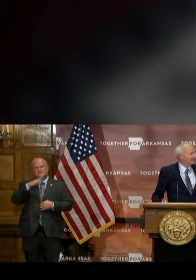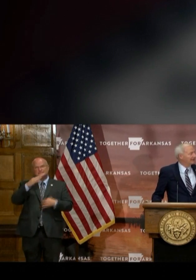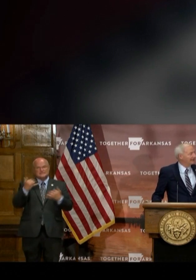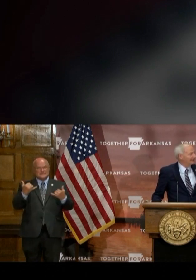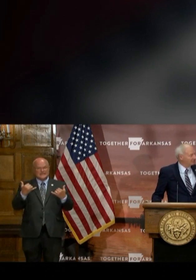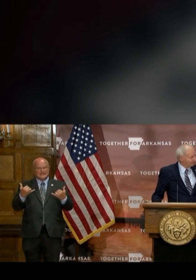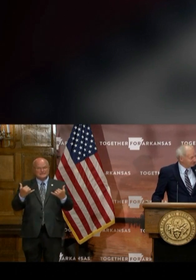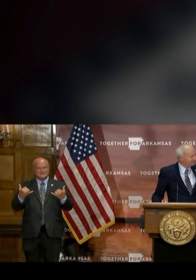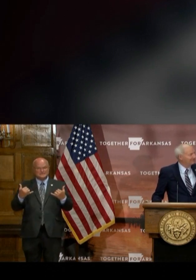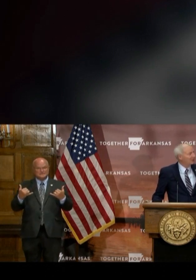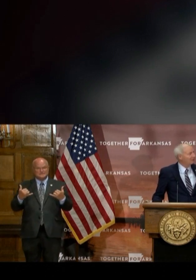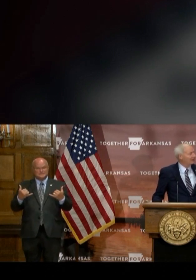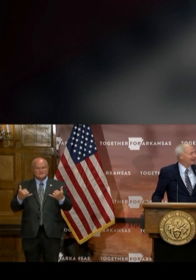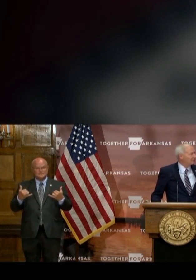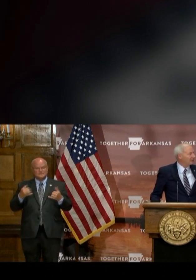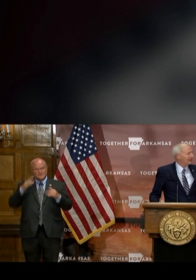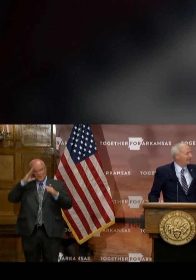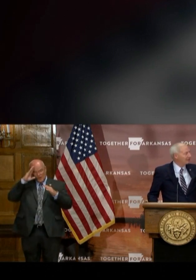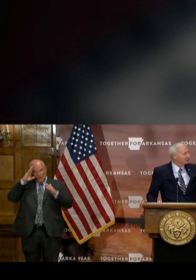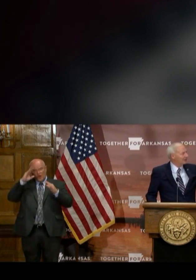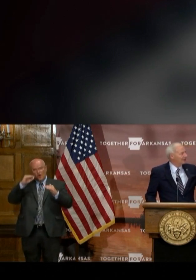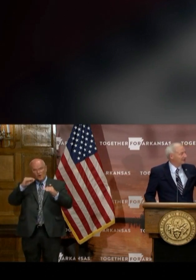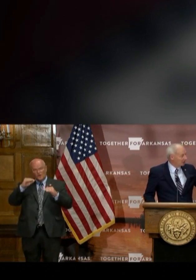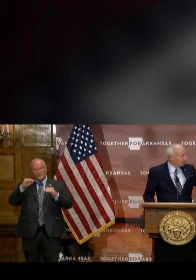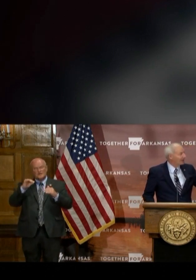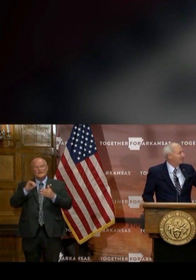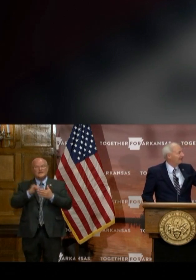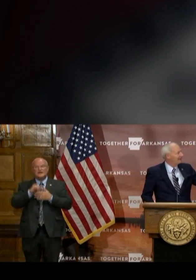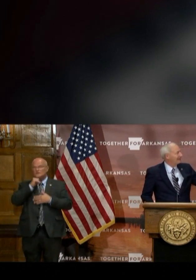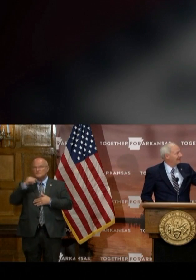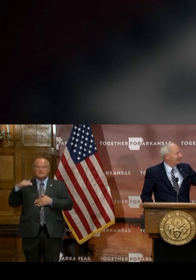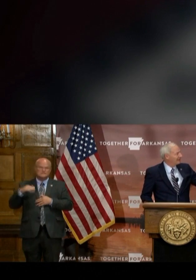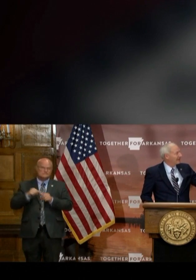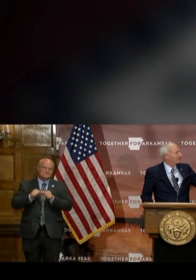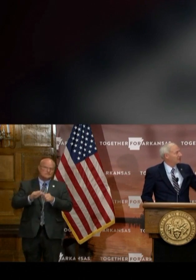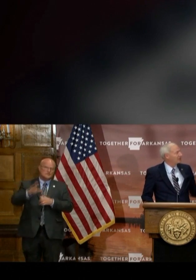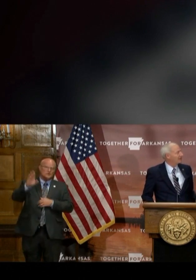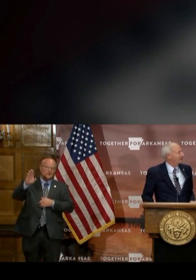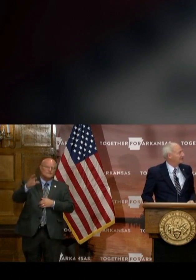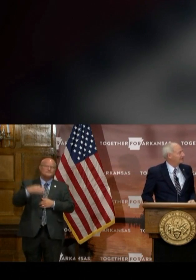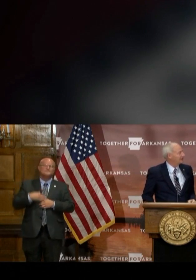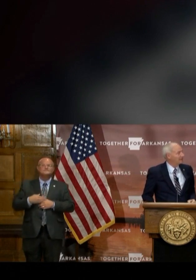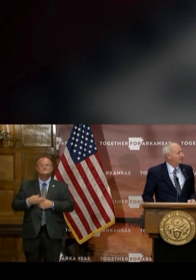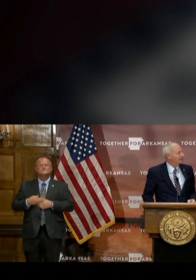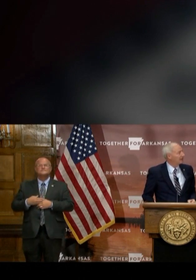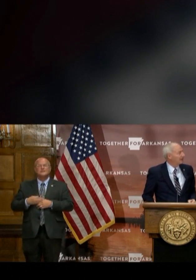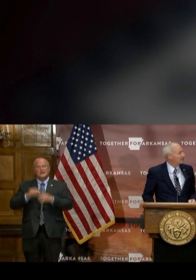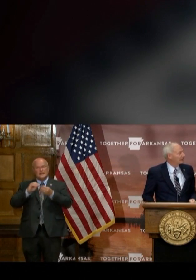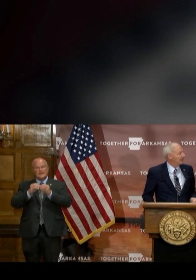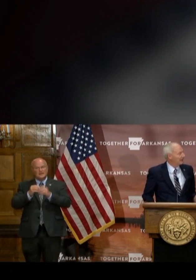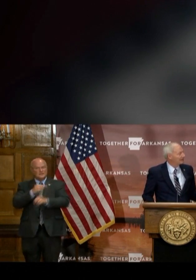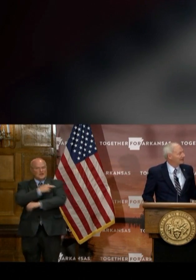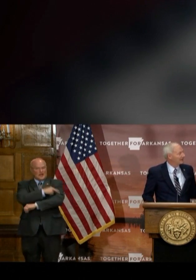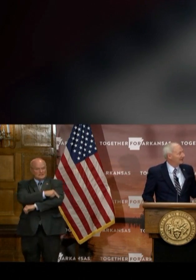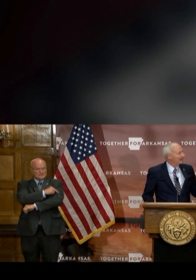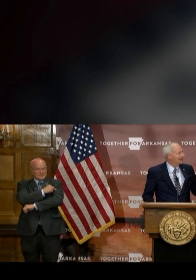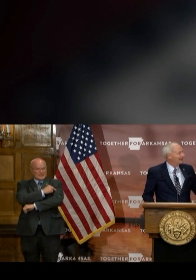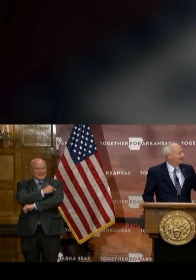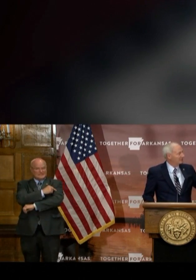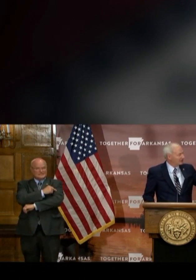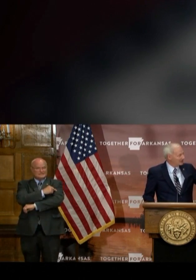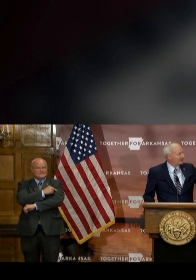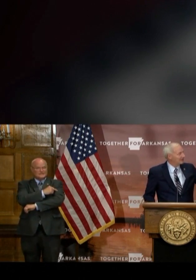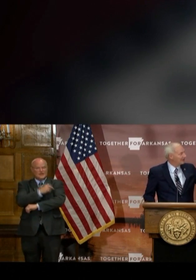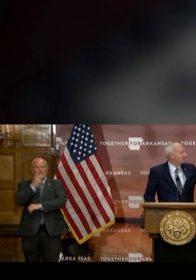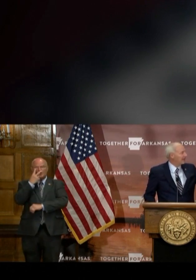today. Hopefully that rolling average will not go up. The next one is the number of hospitalized,